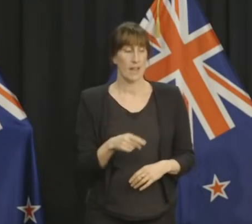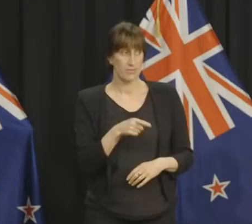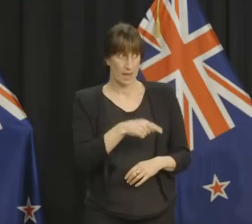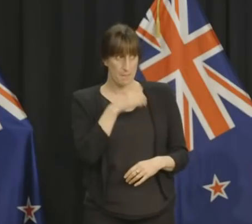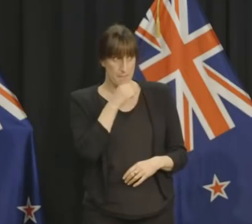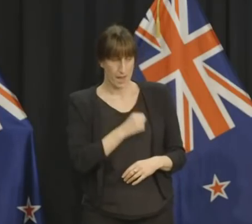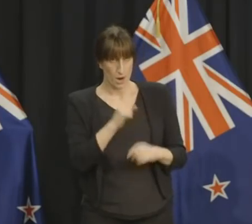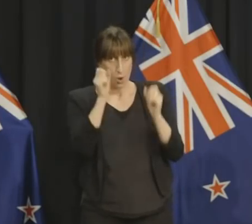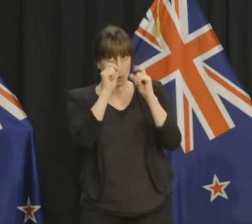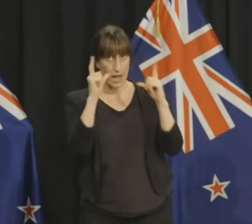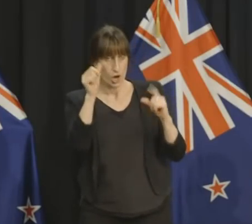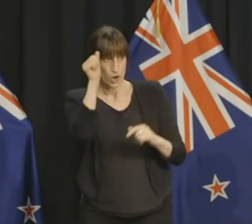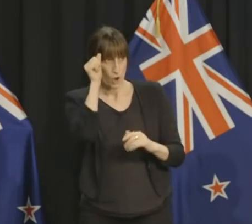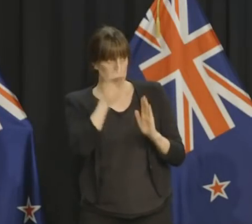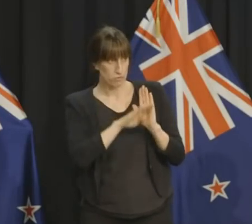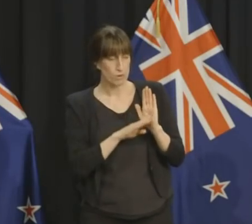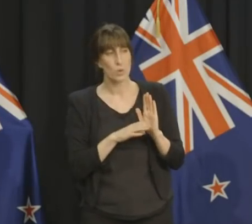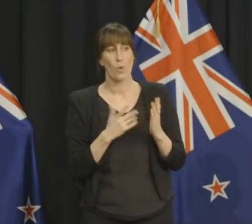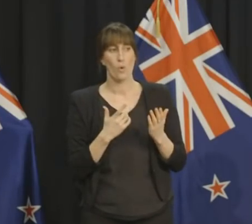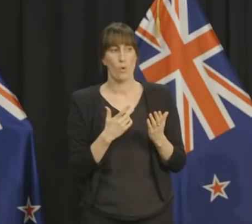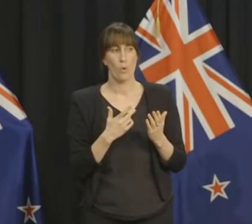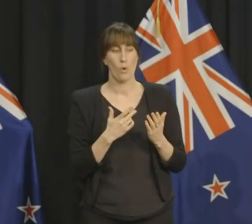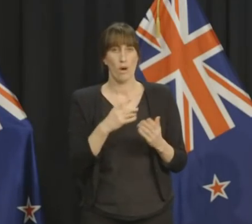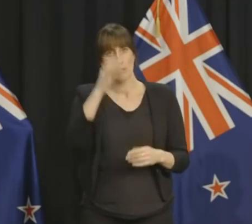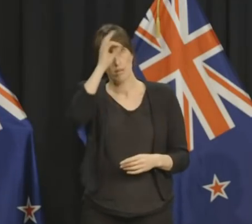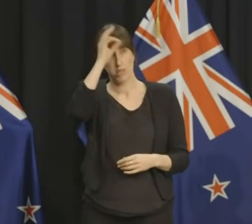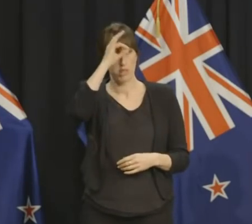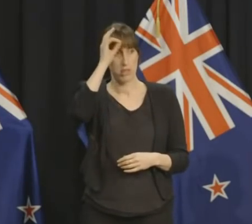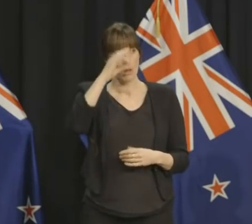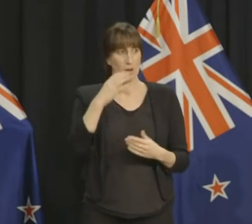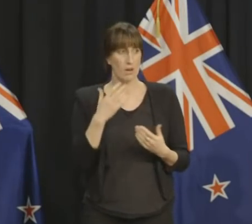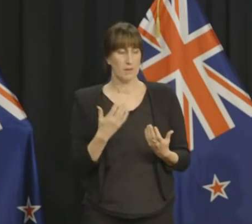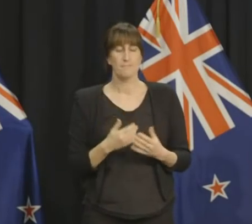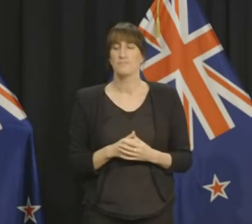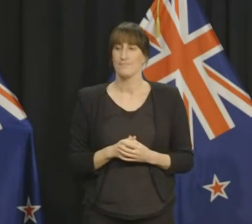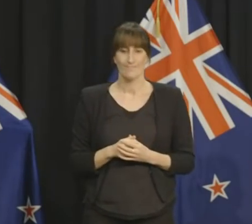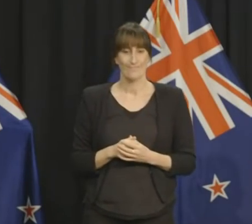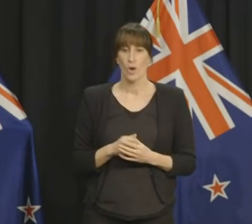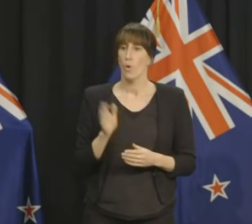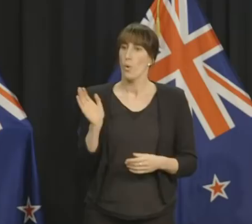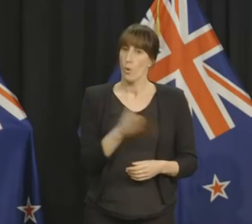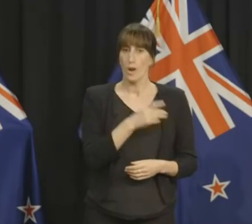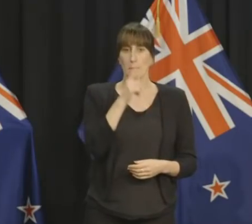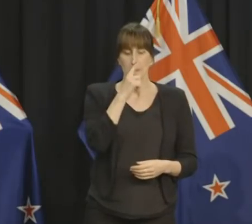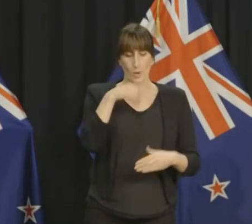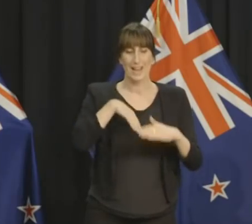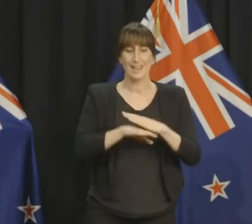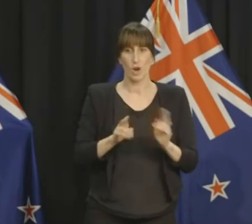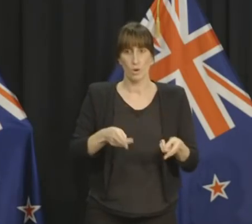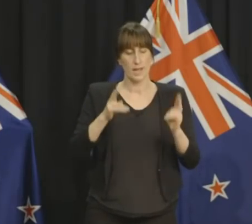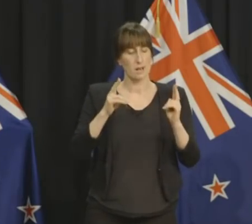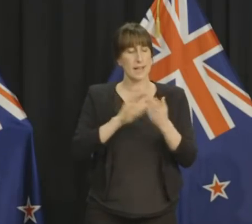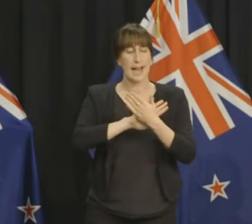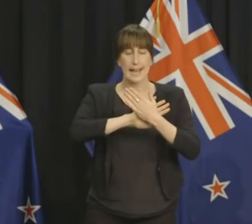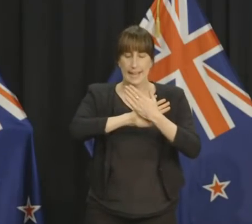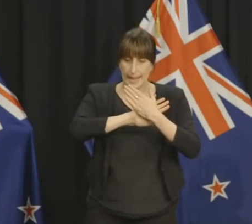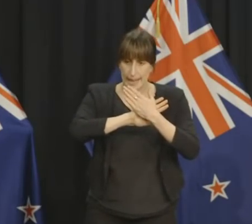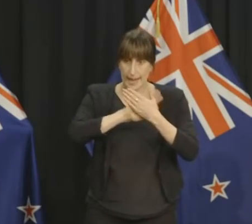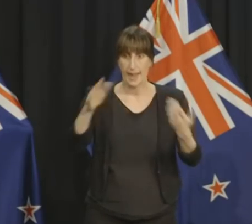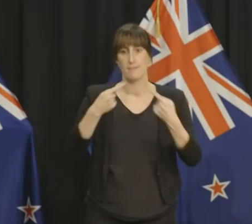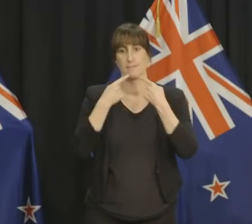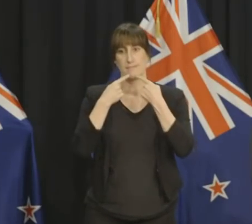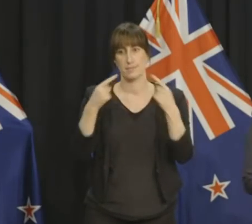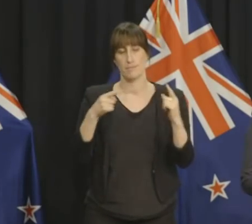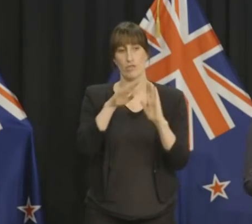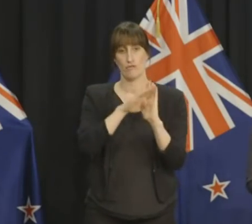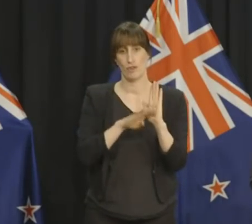deliberately break the rules? Everybody who goes into these facilities is abundantly clear, it's made abundantly clear to them what the rules were.